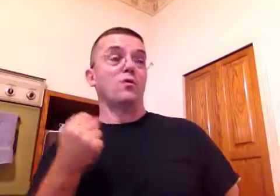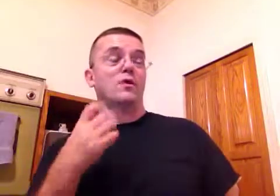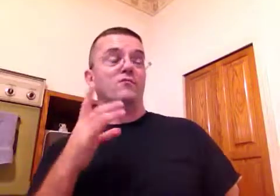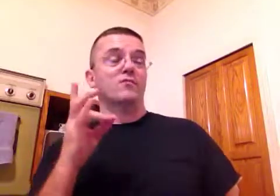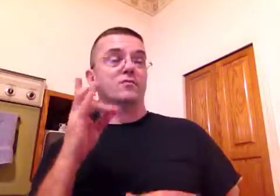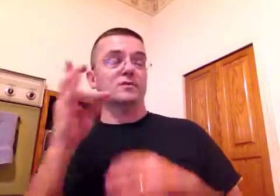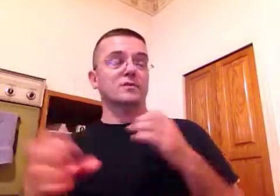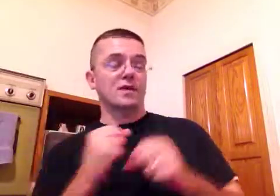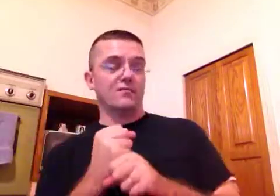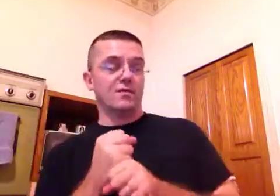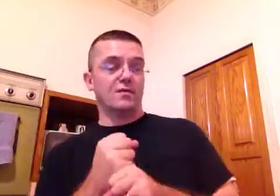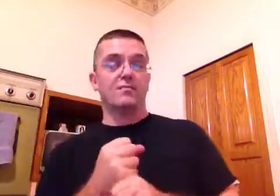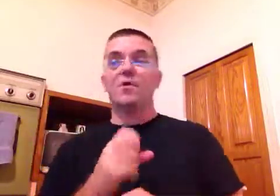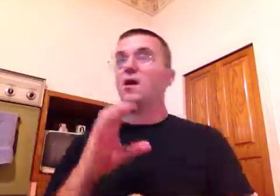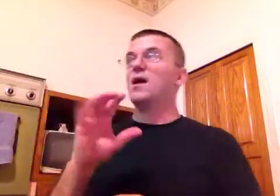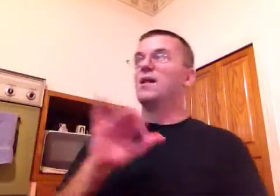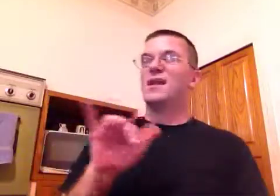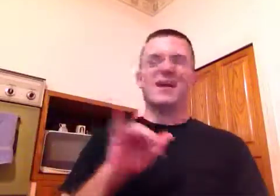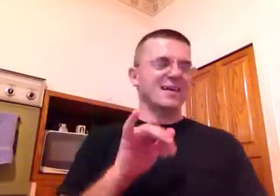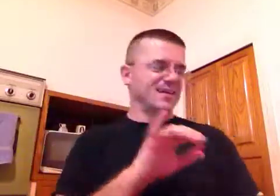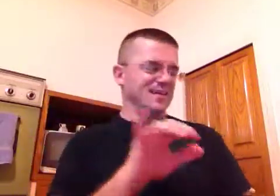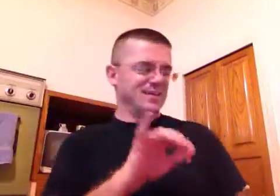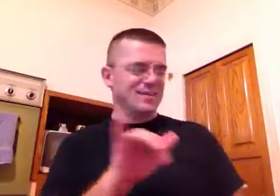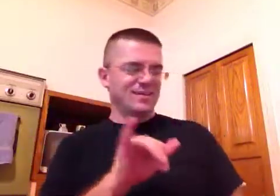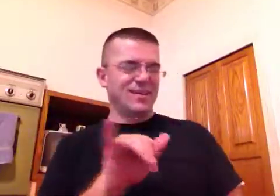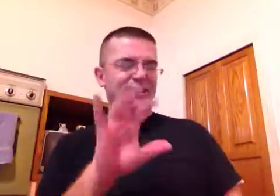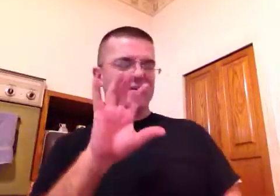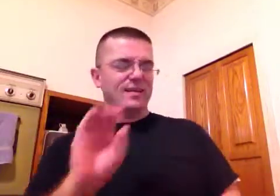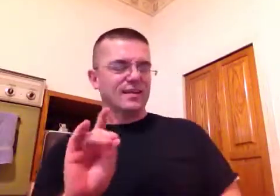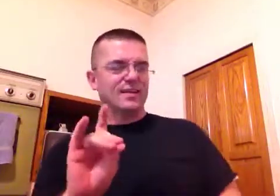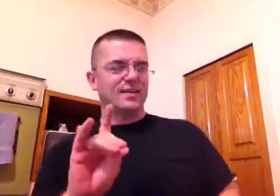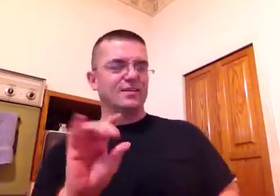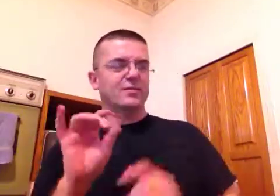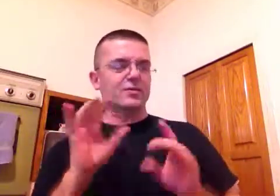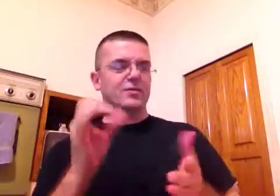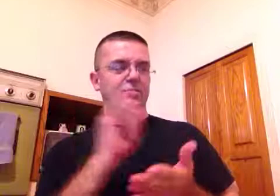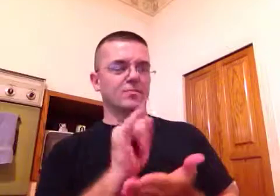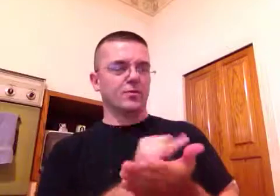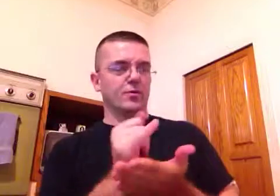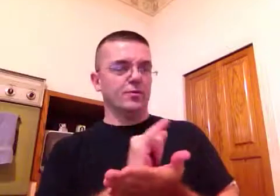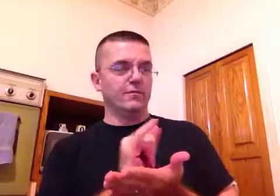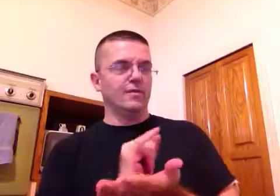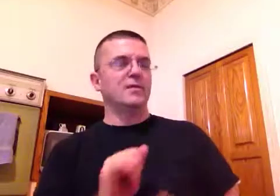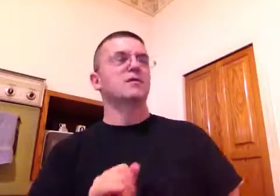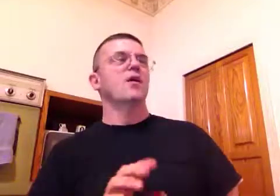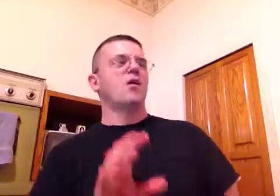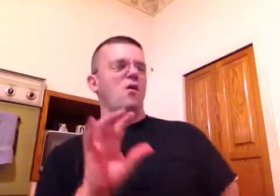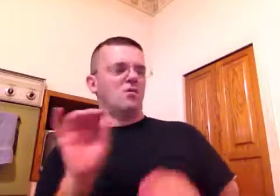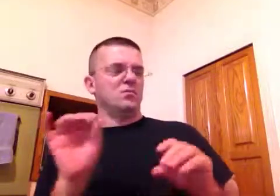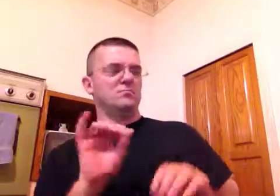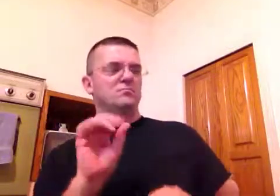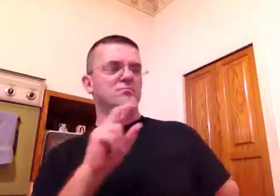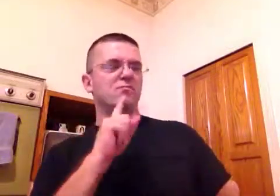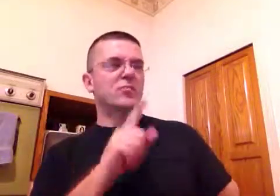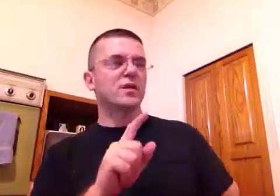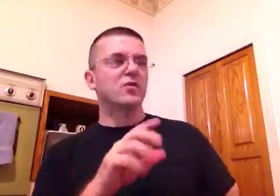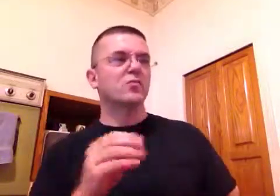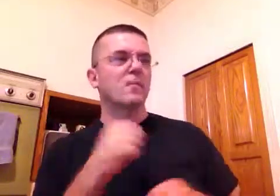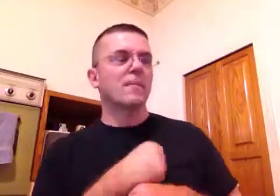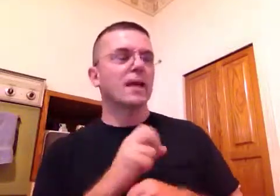Right. And CDs are obviously not good investments. But I mean, you're making the difference is $250 in a year on